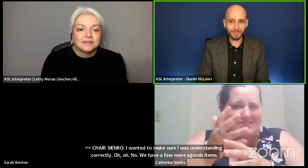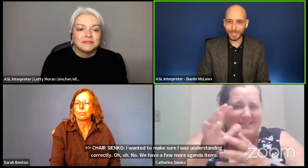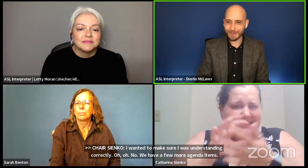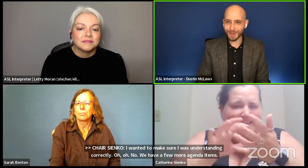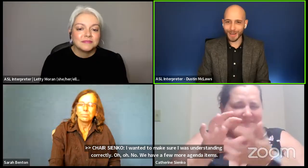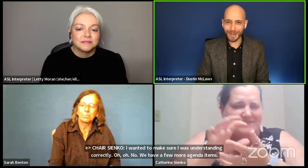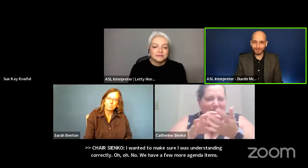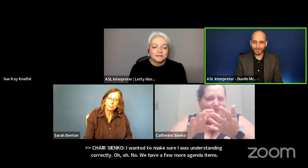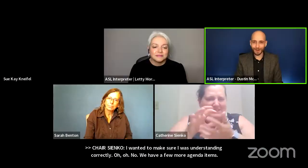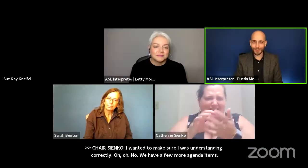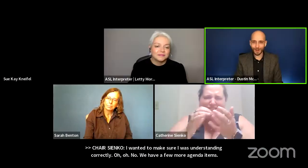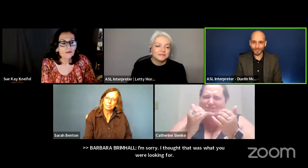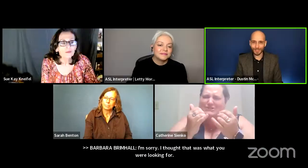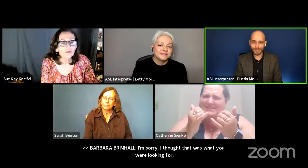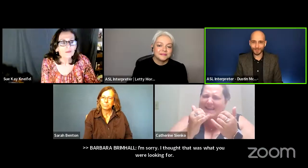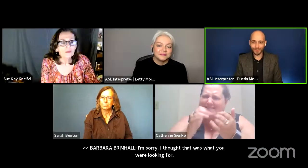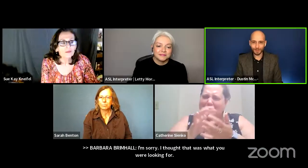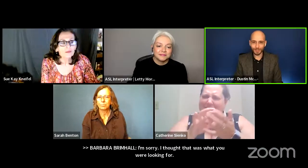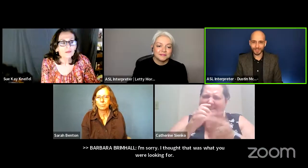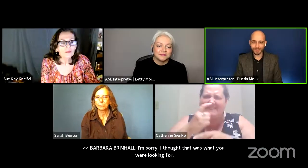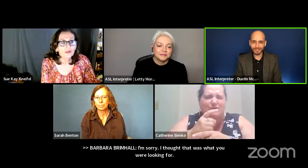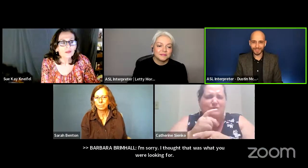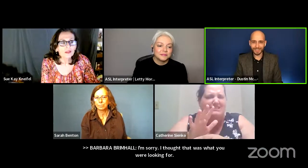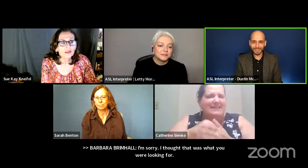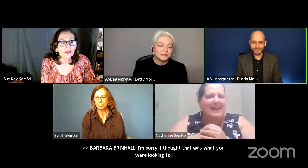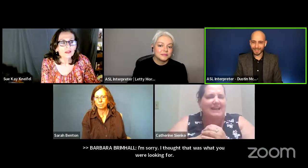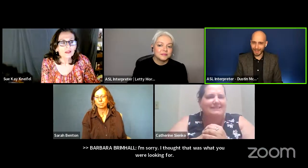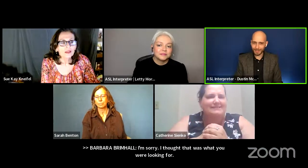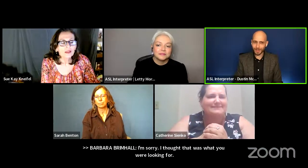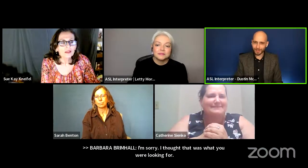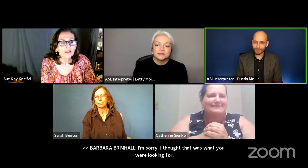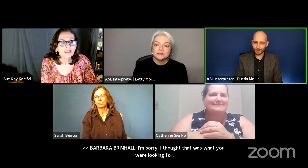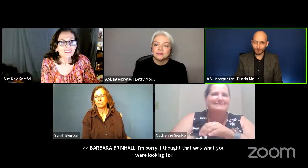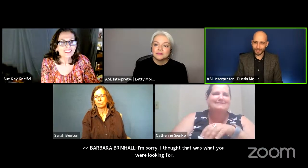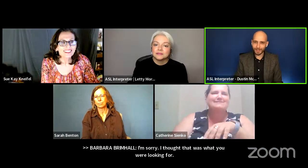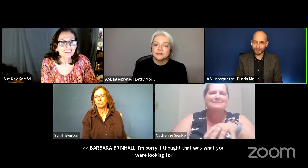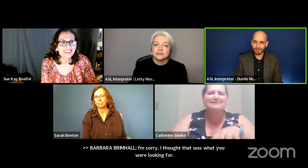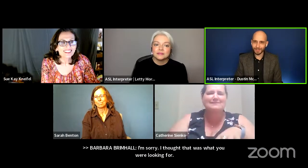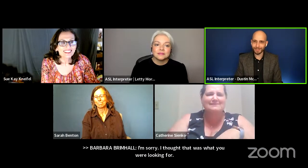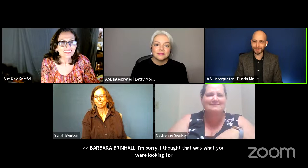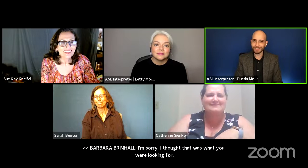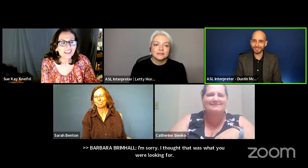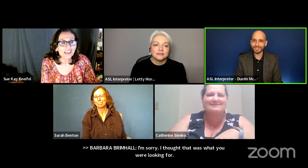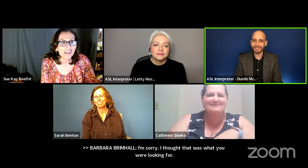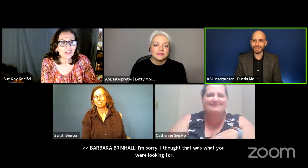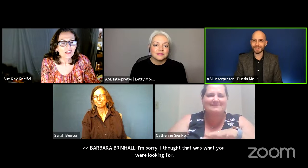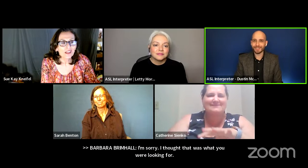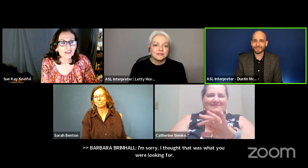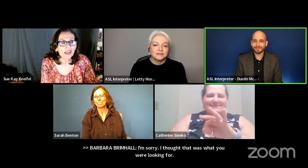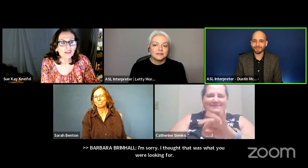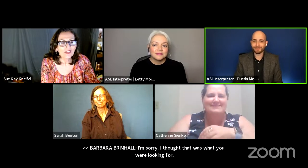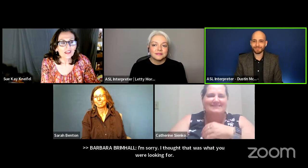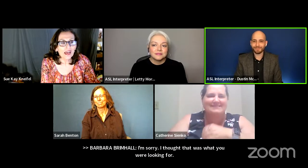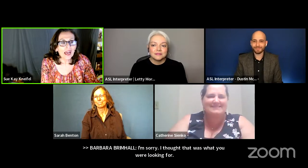That is completely fine. I'm sorry for causing the confusion. Today has been a confusing day.